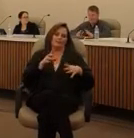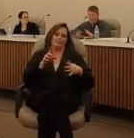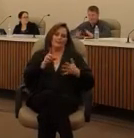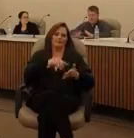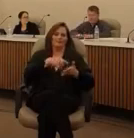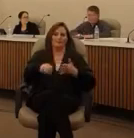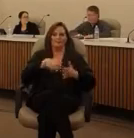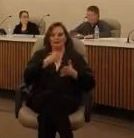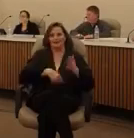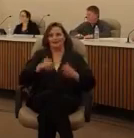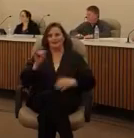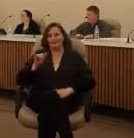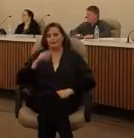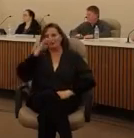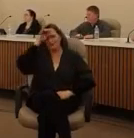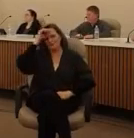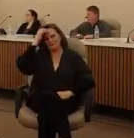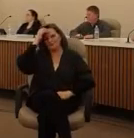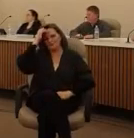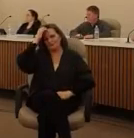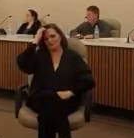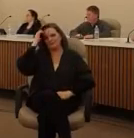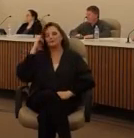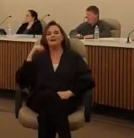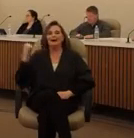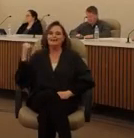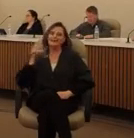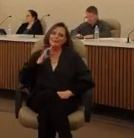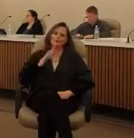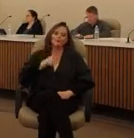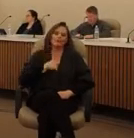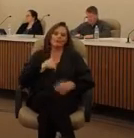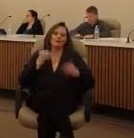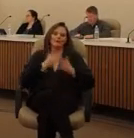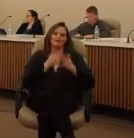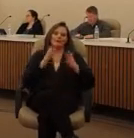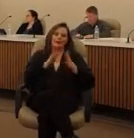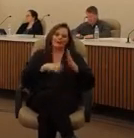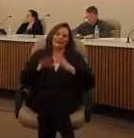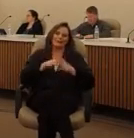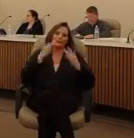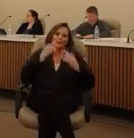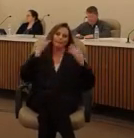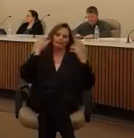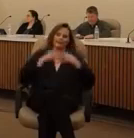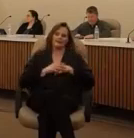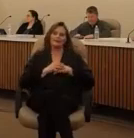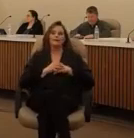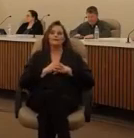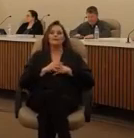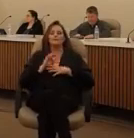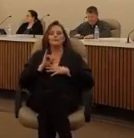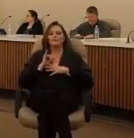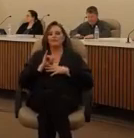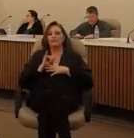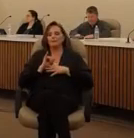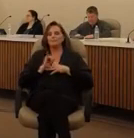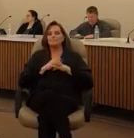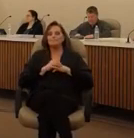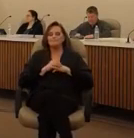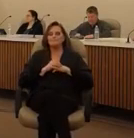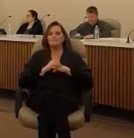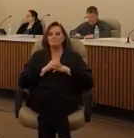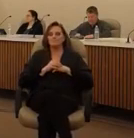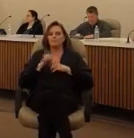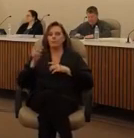just Sandy. I think this is a neighborhood-friendly use, and I understand. if we were able to have the whole crew here, I think you would meet an operator who's